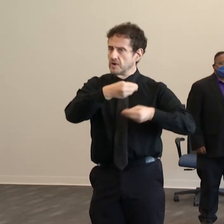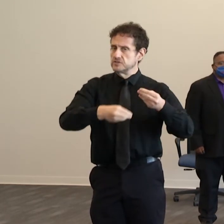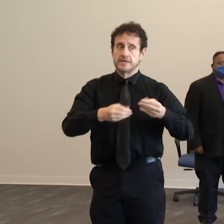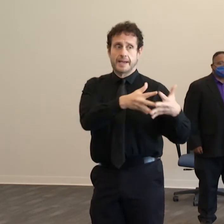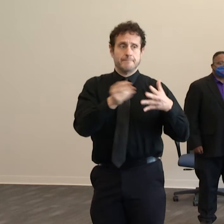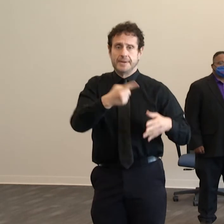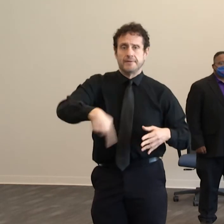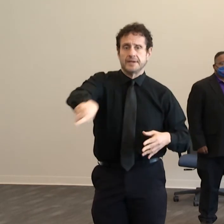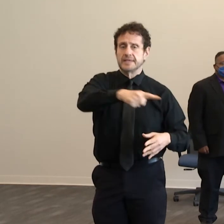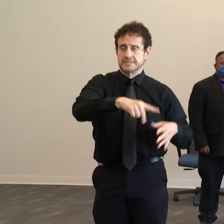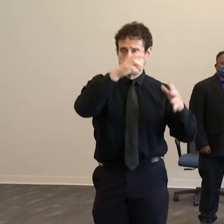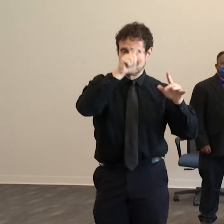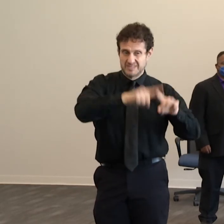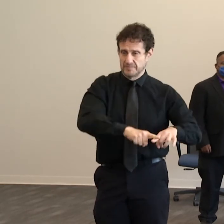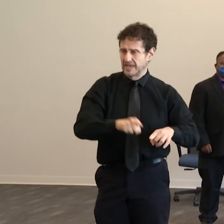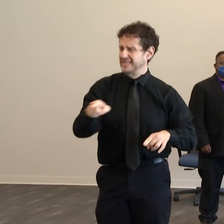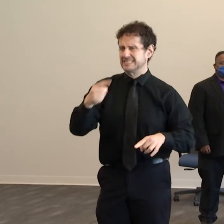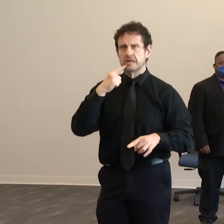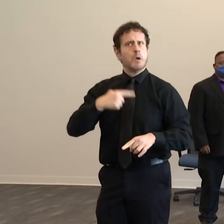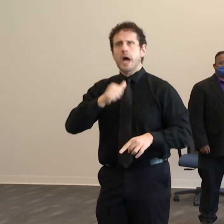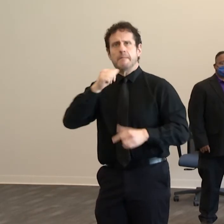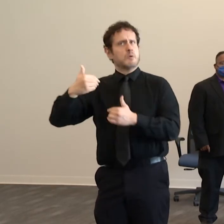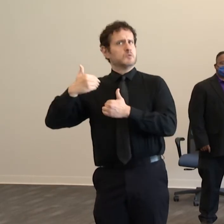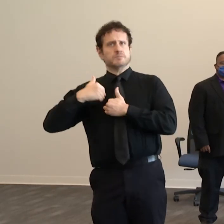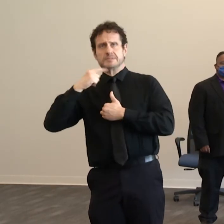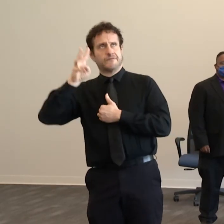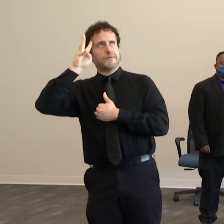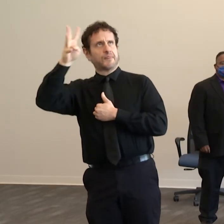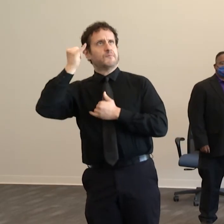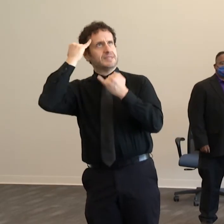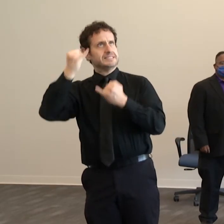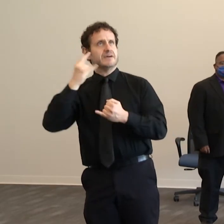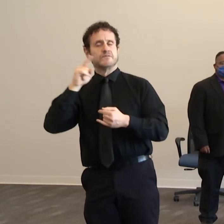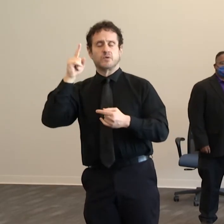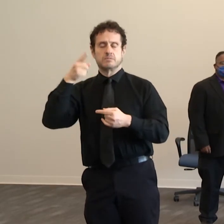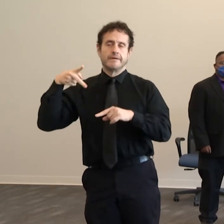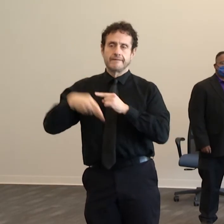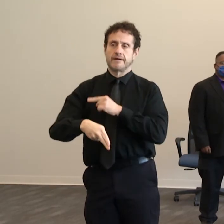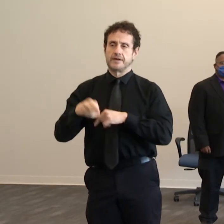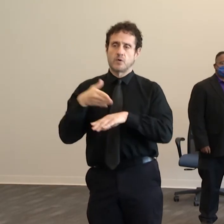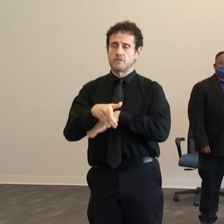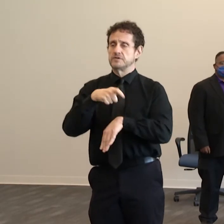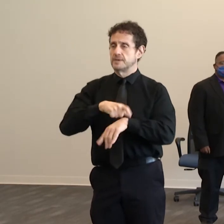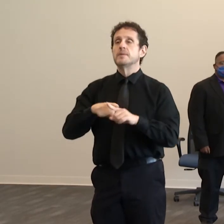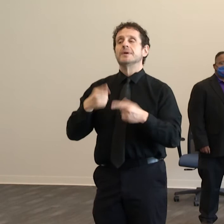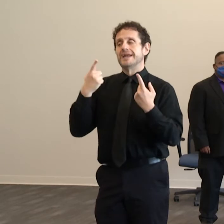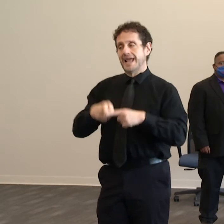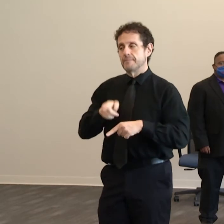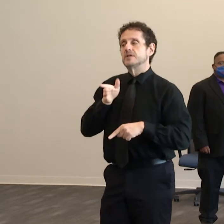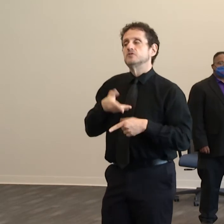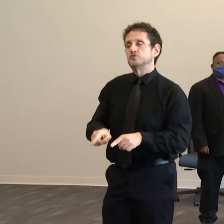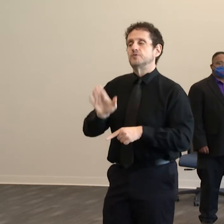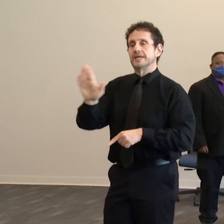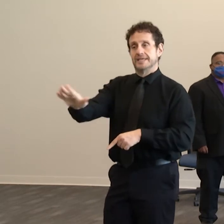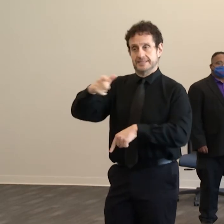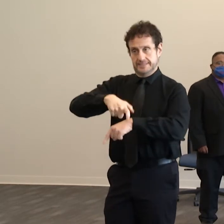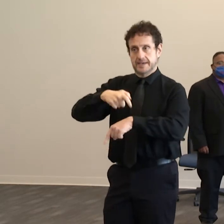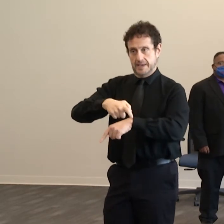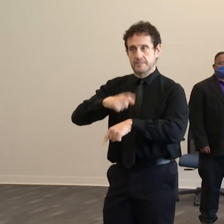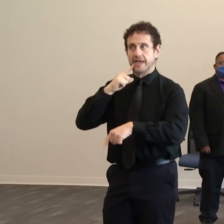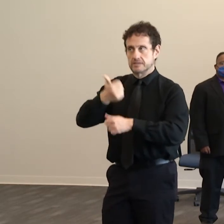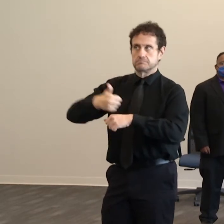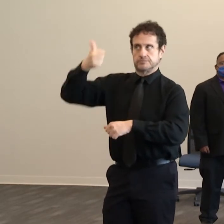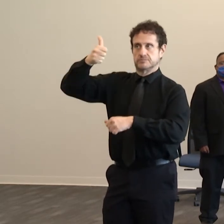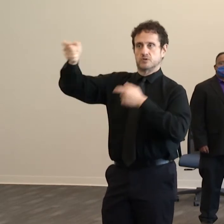he was not responsible for coming up with this overtime, the fact of the matter is it happened on his watch, and as Harry Truman said, the buck stops